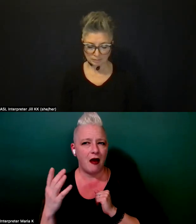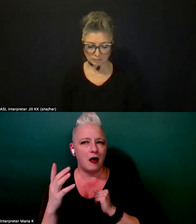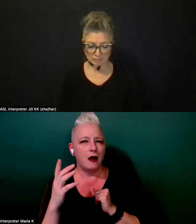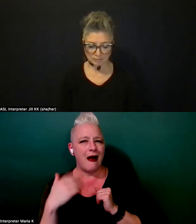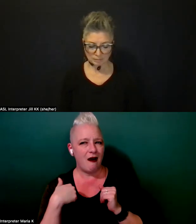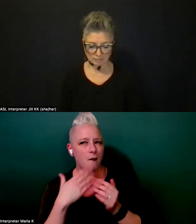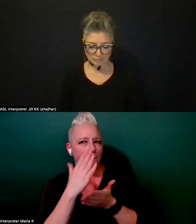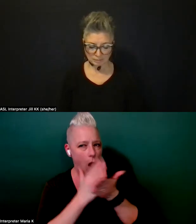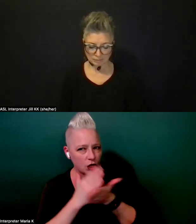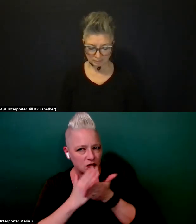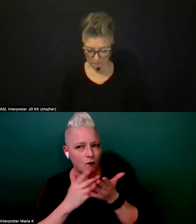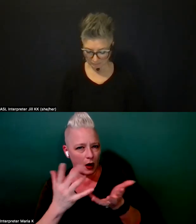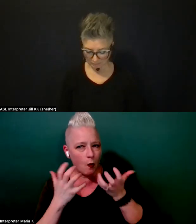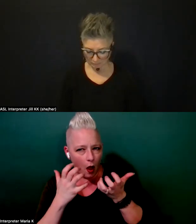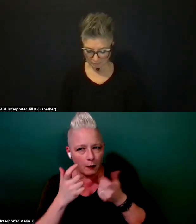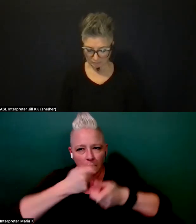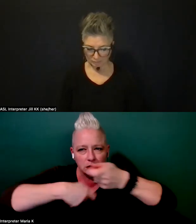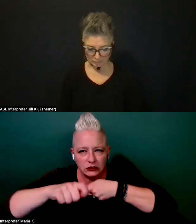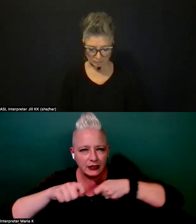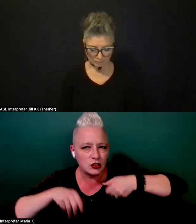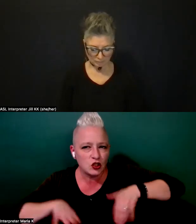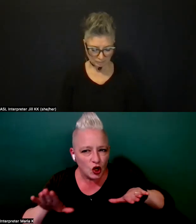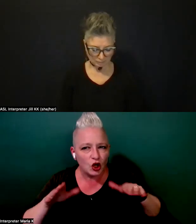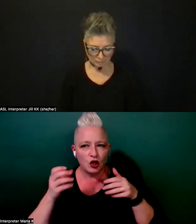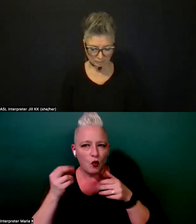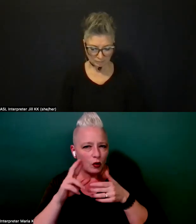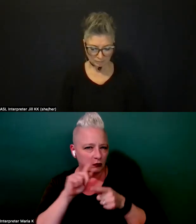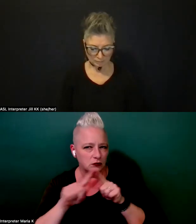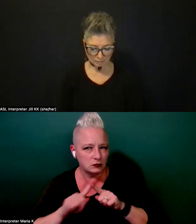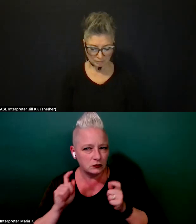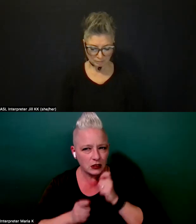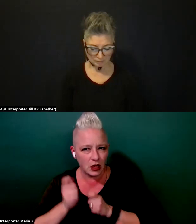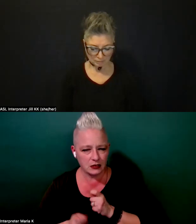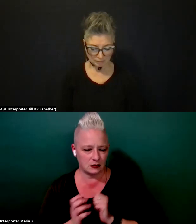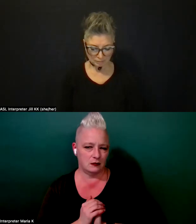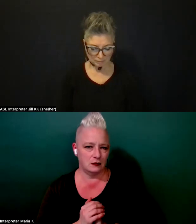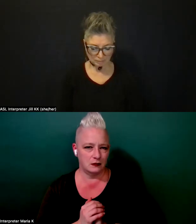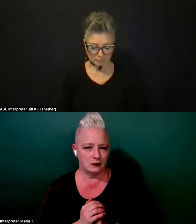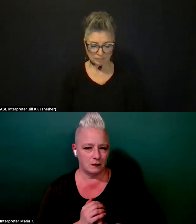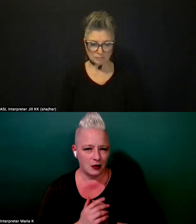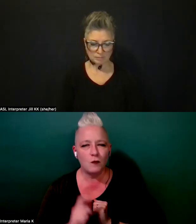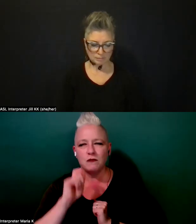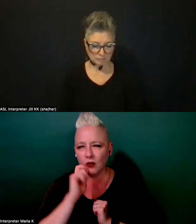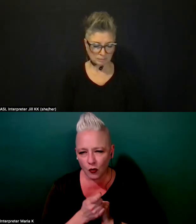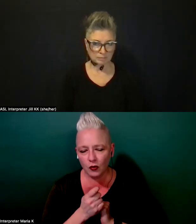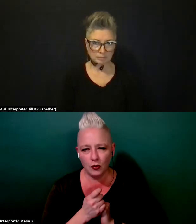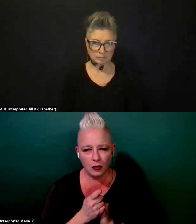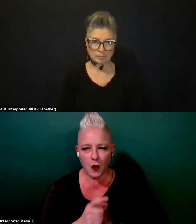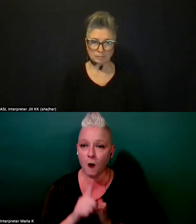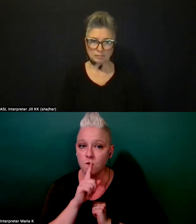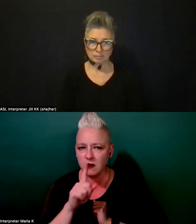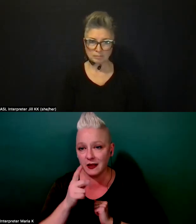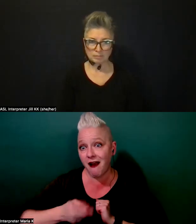that I can just add a different skirt to. So it would be really cool to do like a really